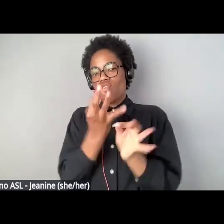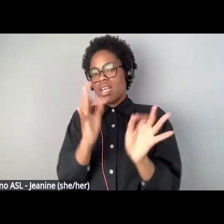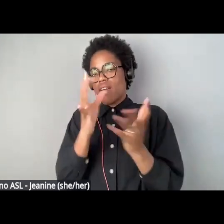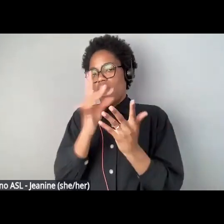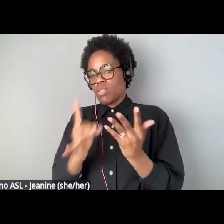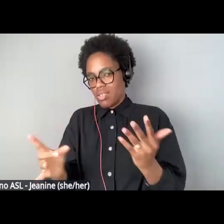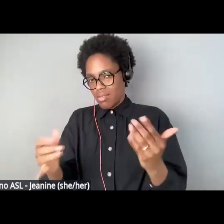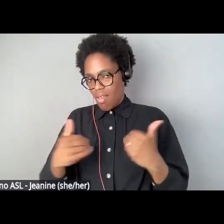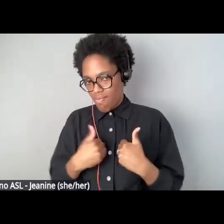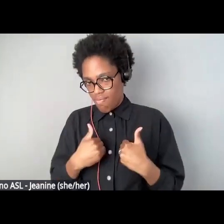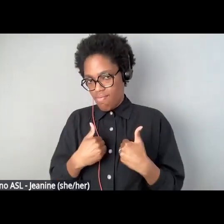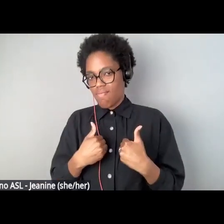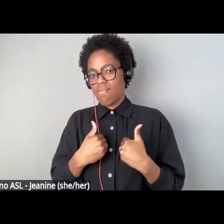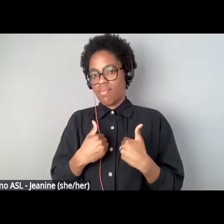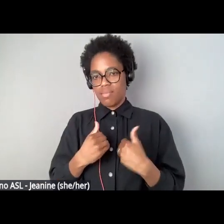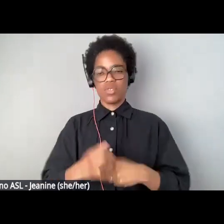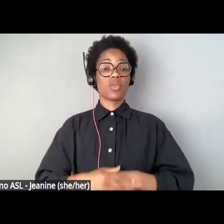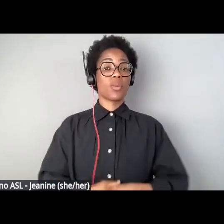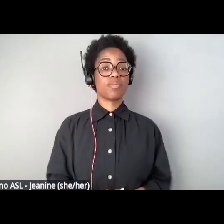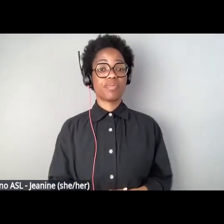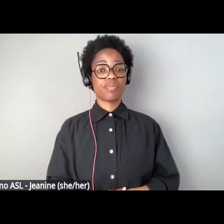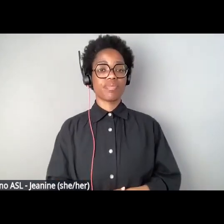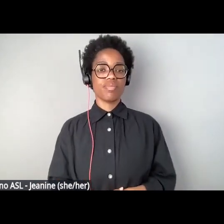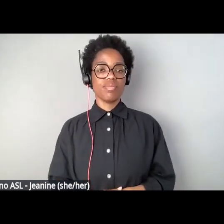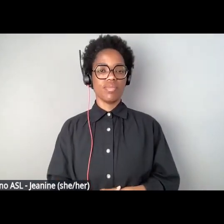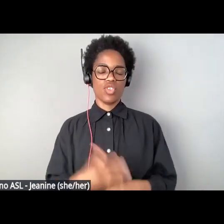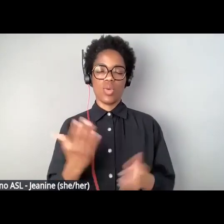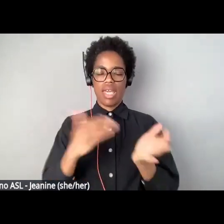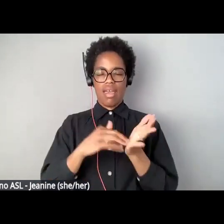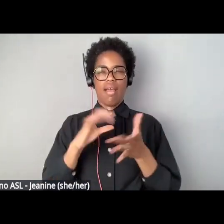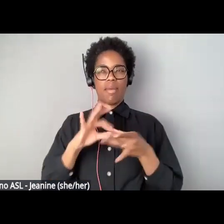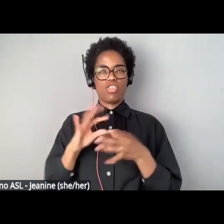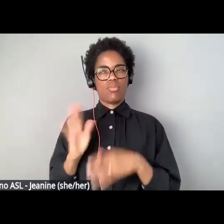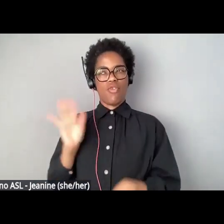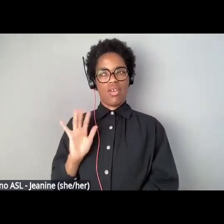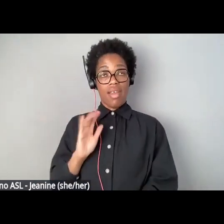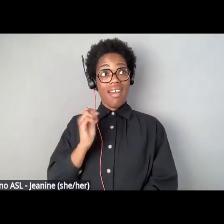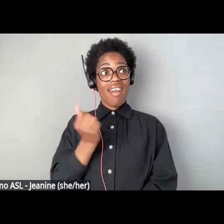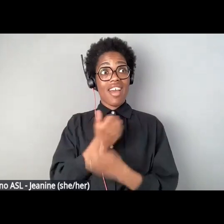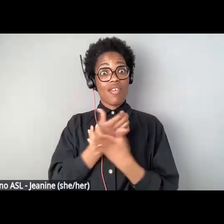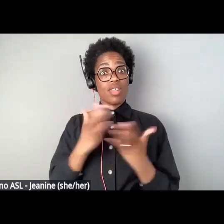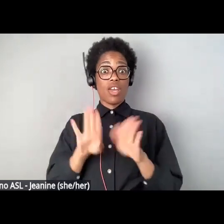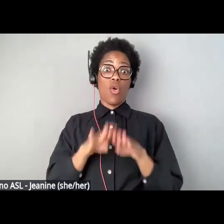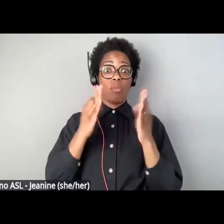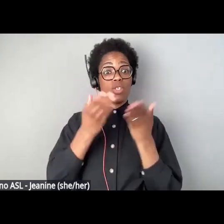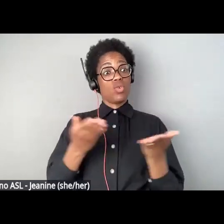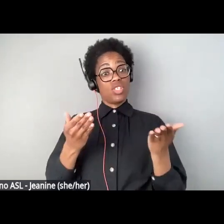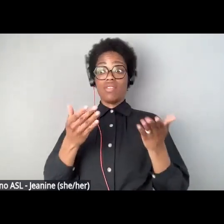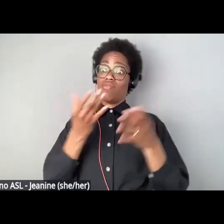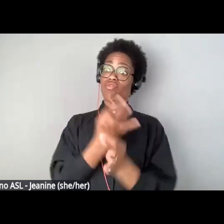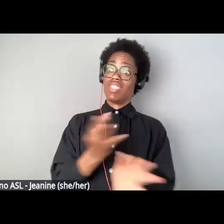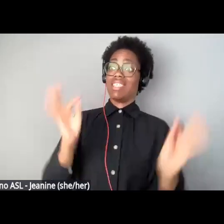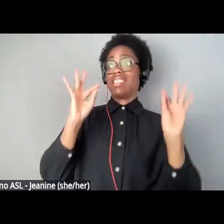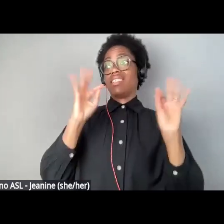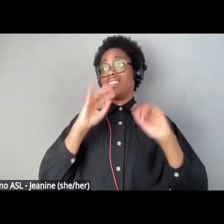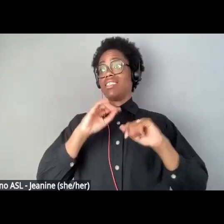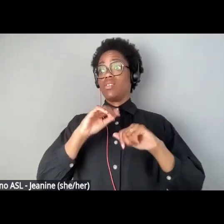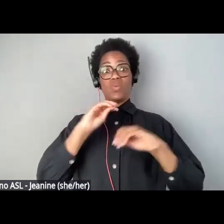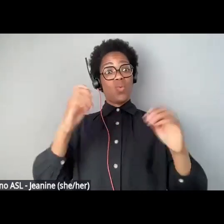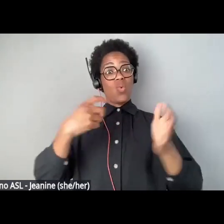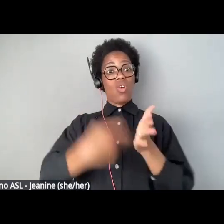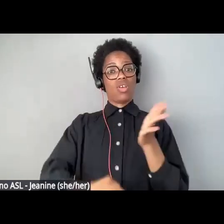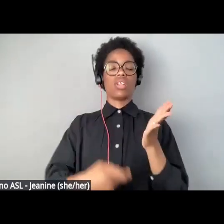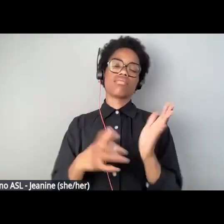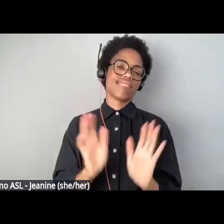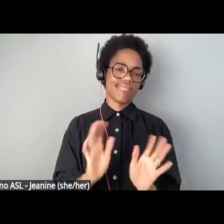I mentioned earlier that like not everything open source is totally free. Some private companies create open source software. That just